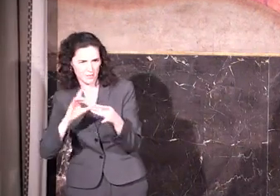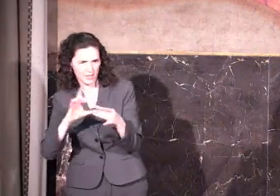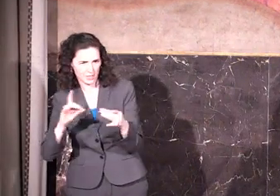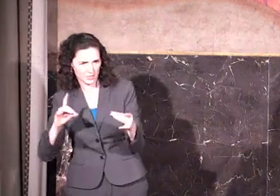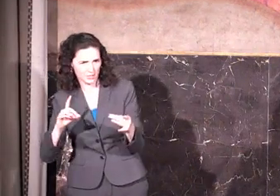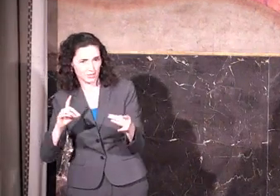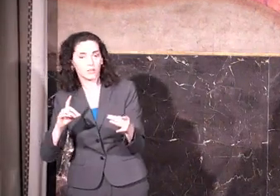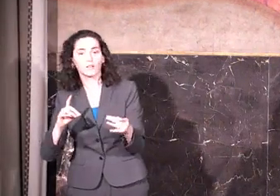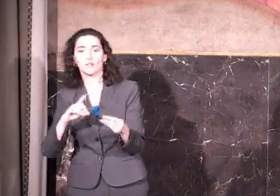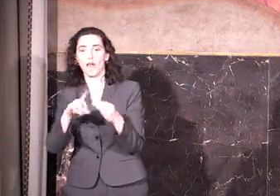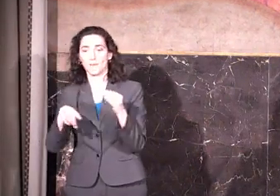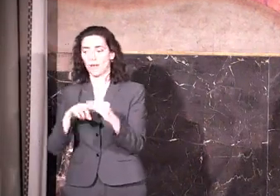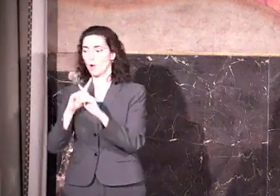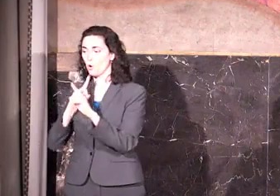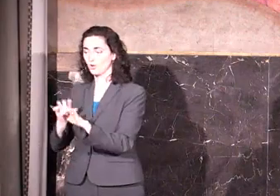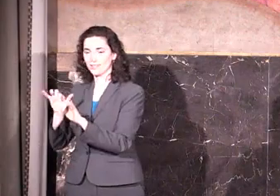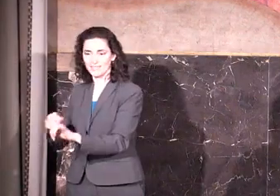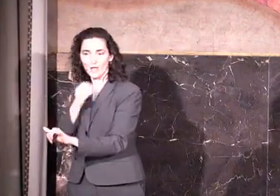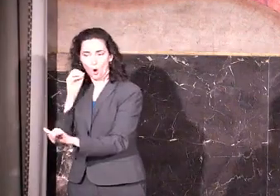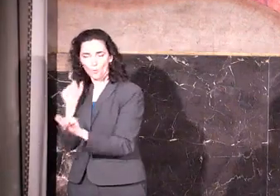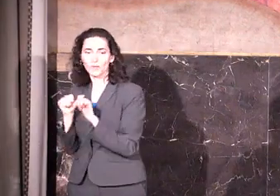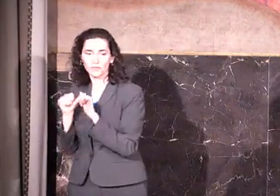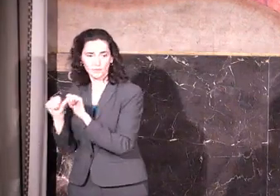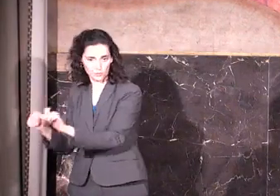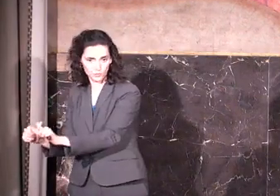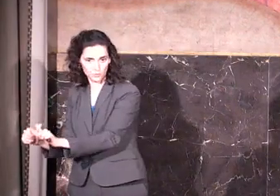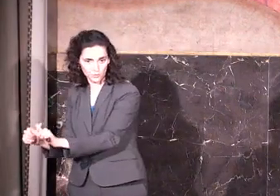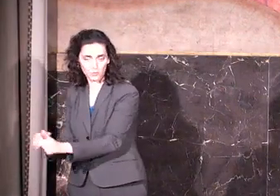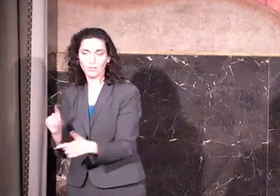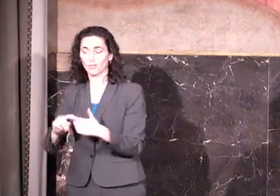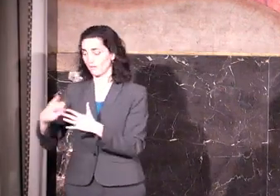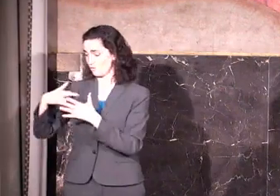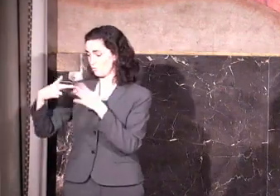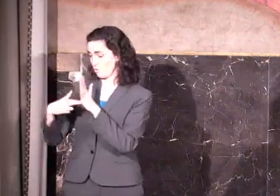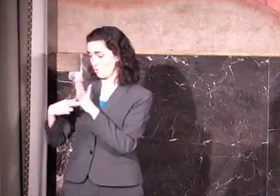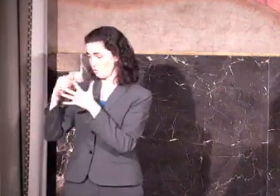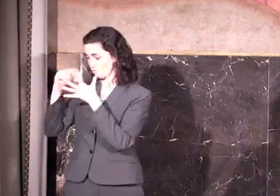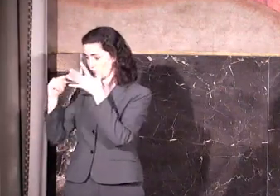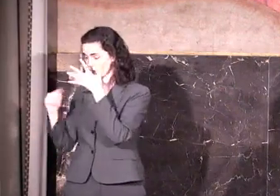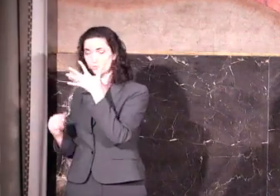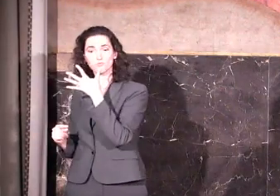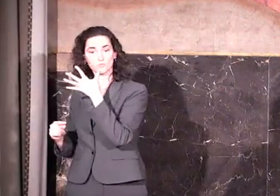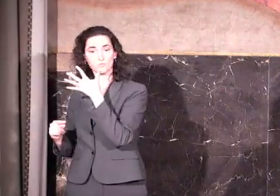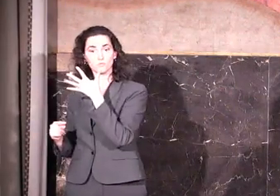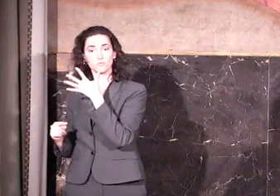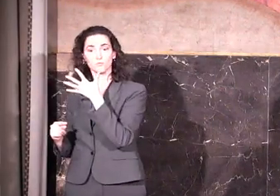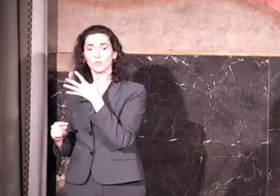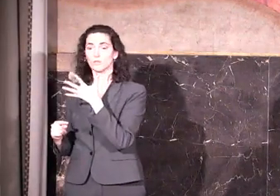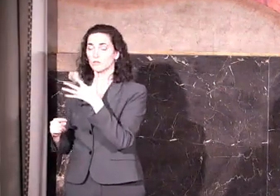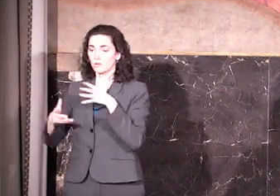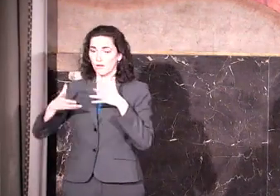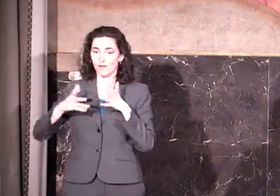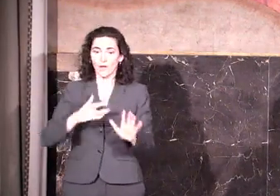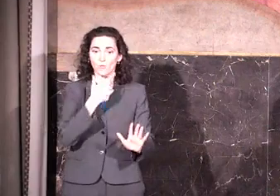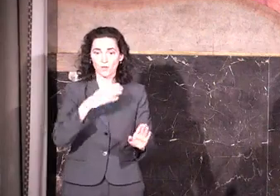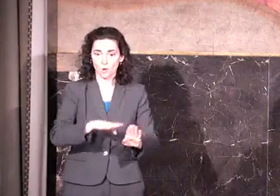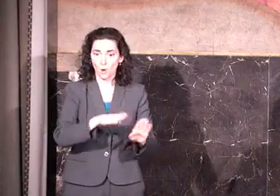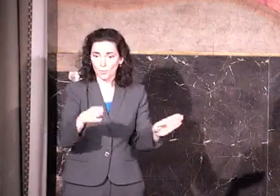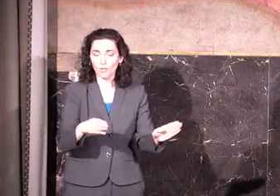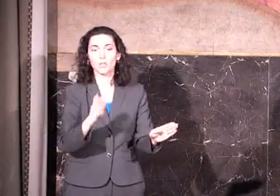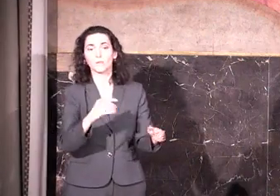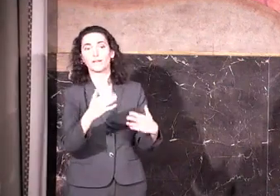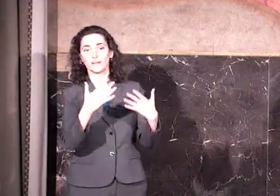the stay-at-home order being in effect, and that these rules allowing the restaurants to open